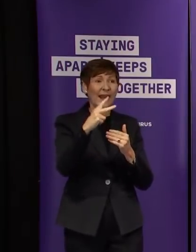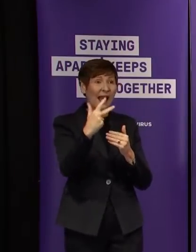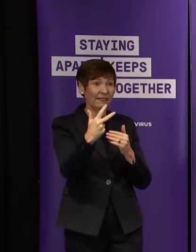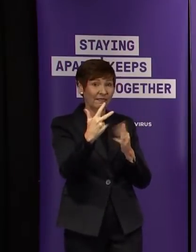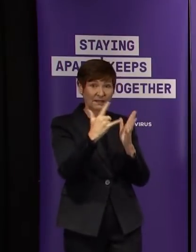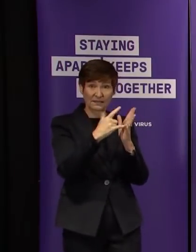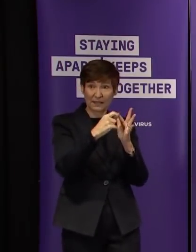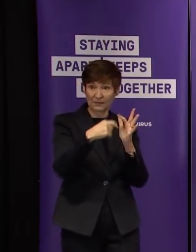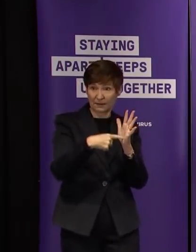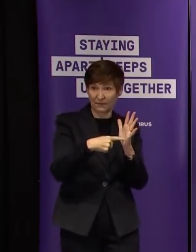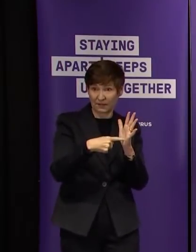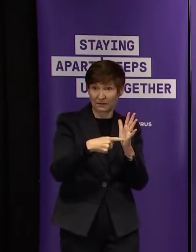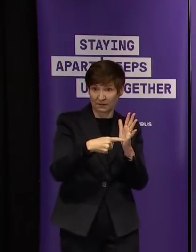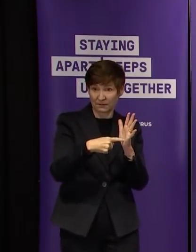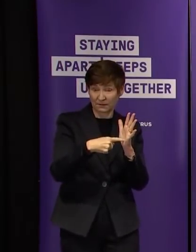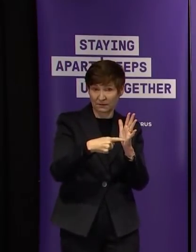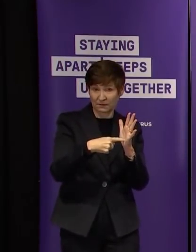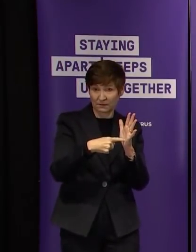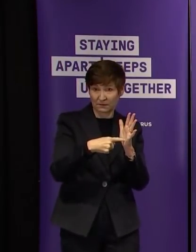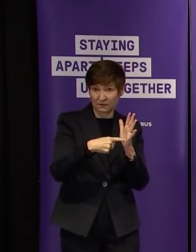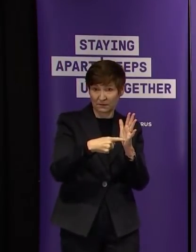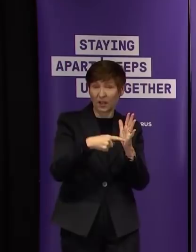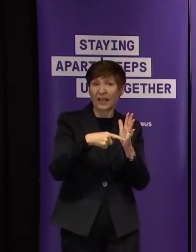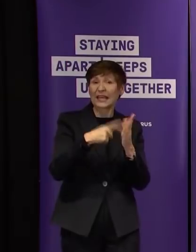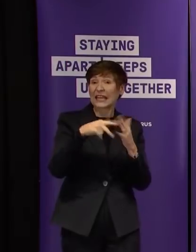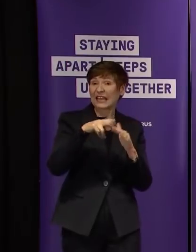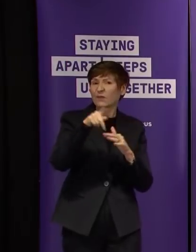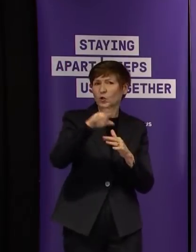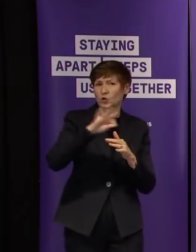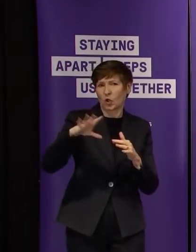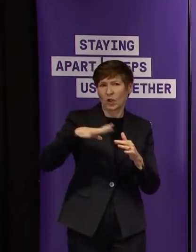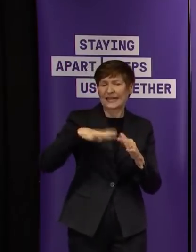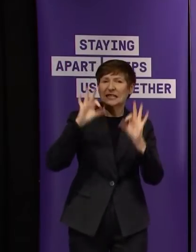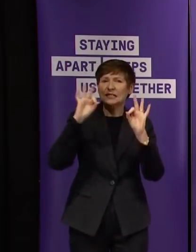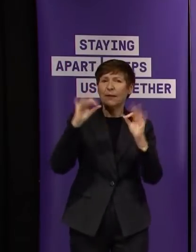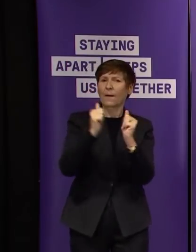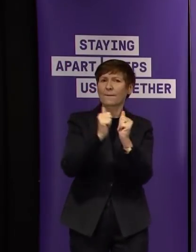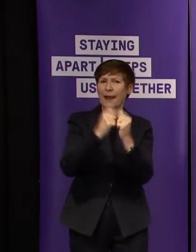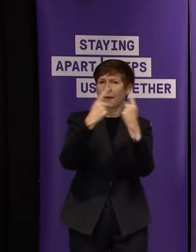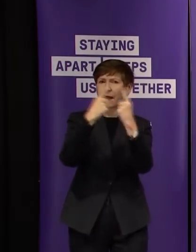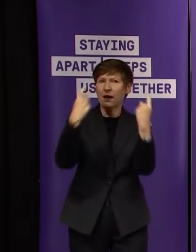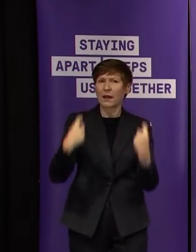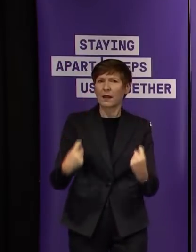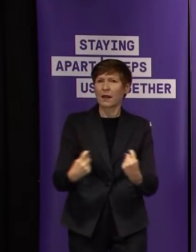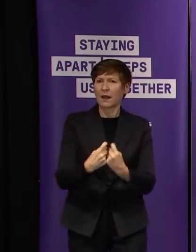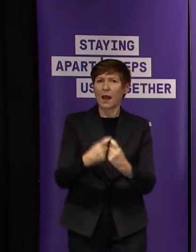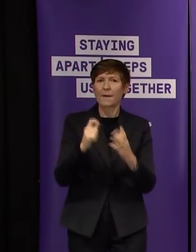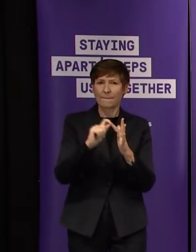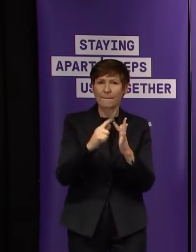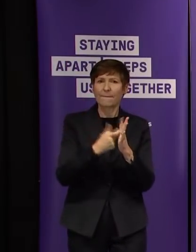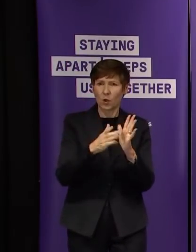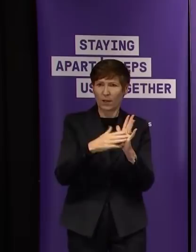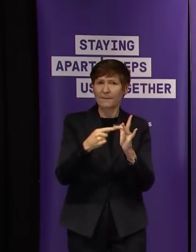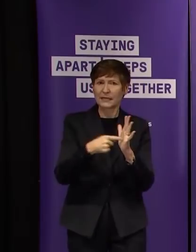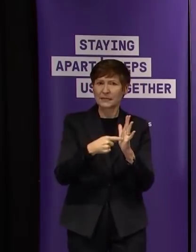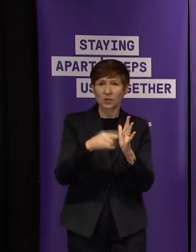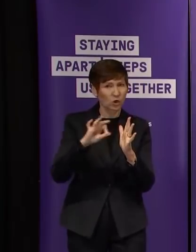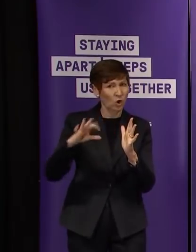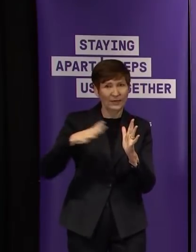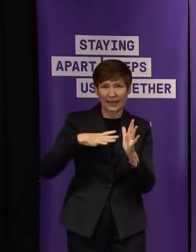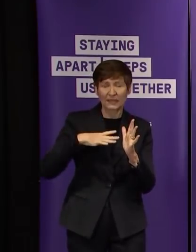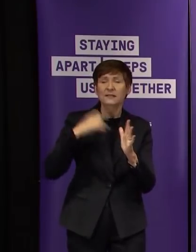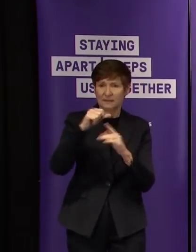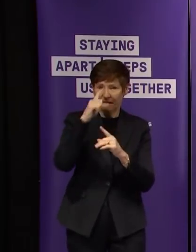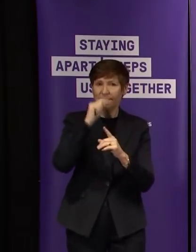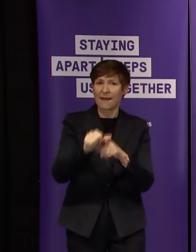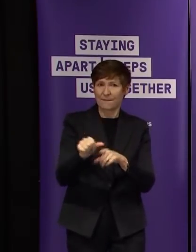for people that do not require a permit. So a significant a significant step forward for all parents,